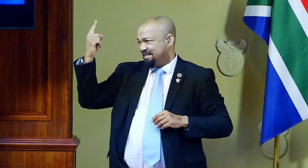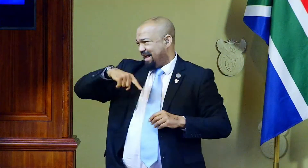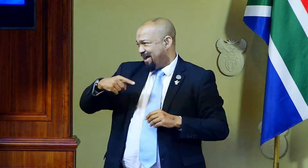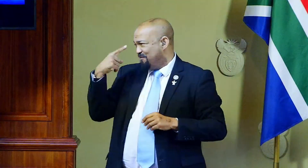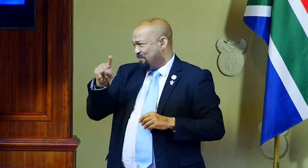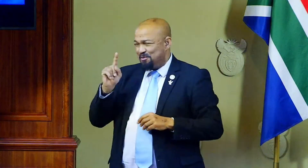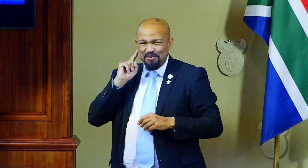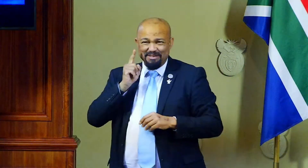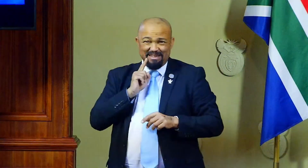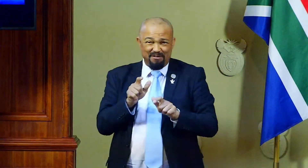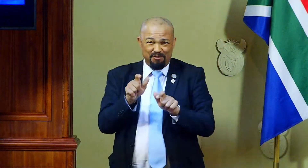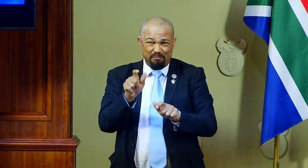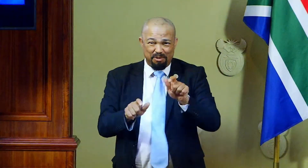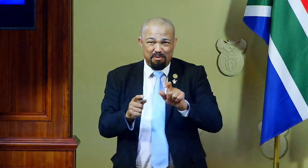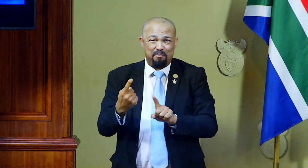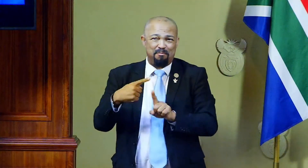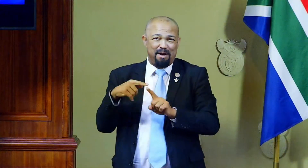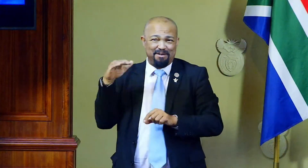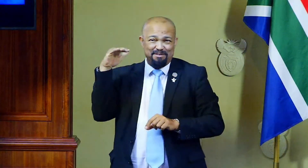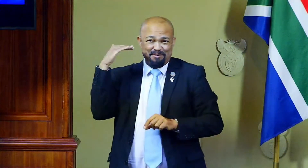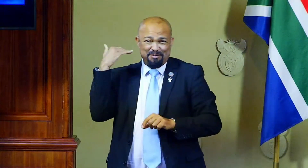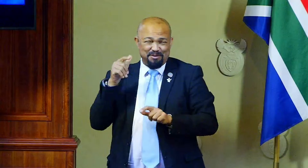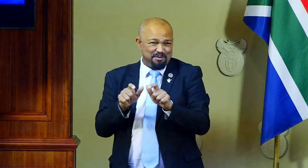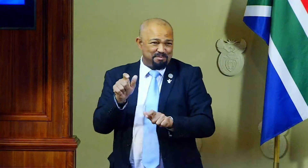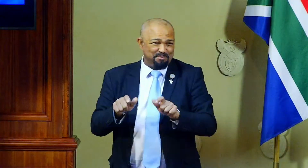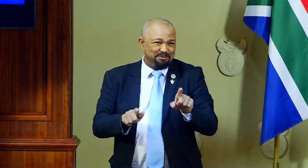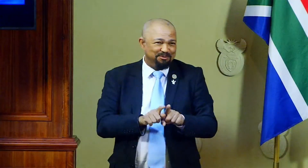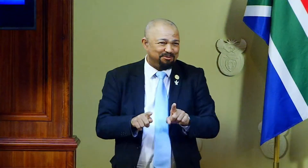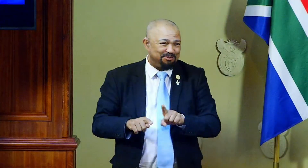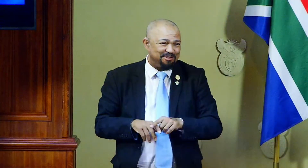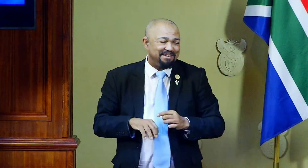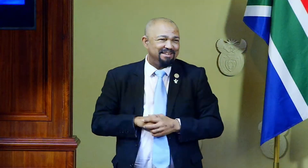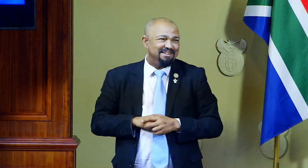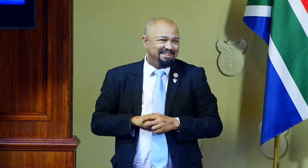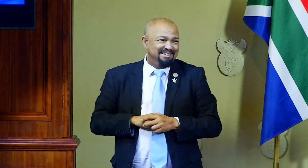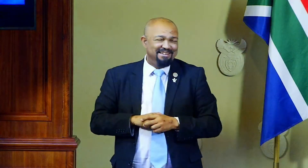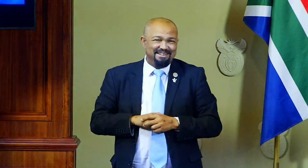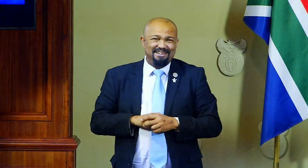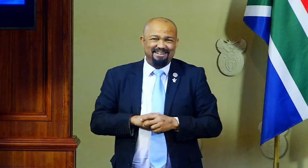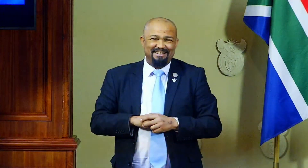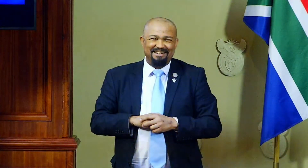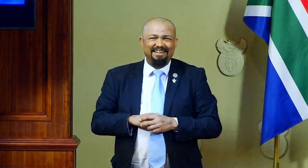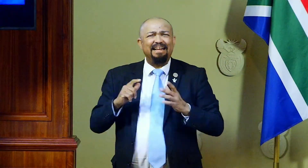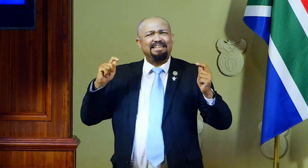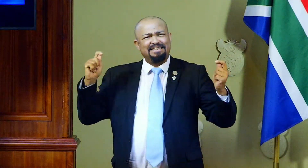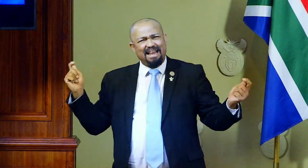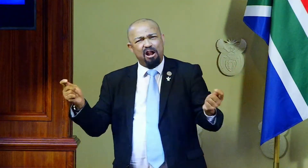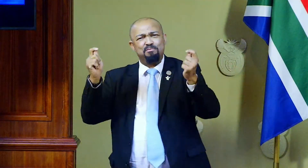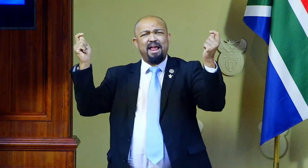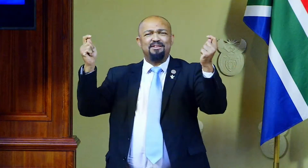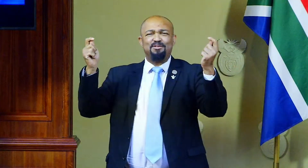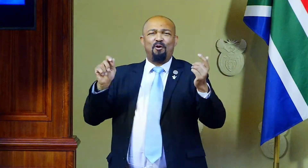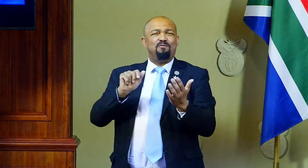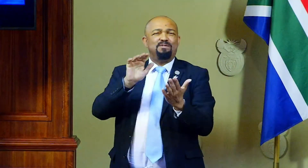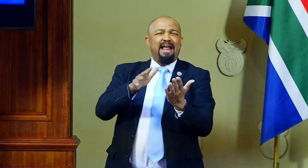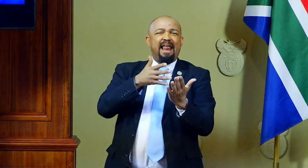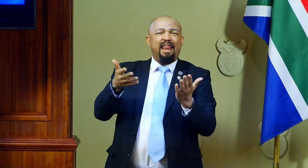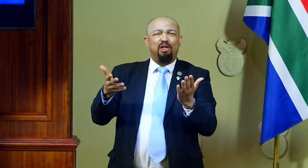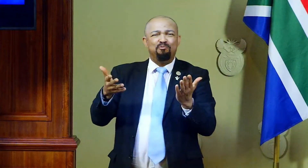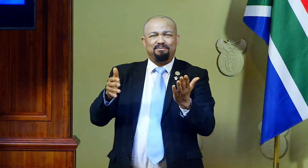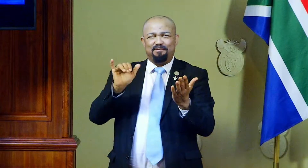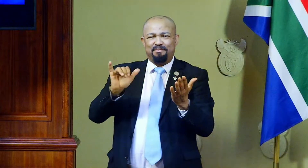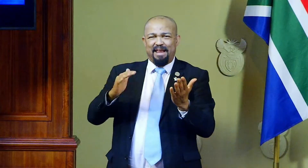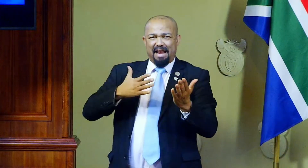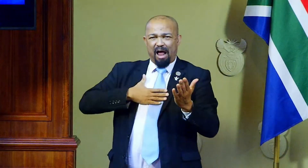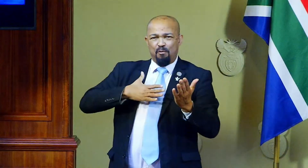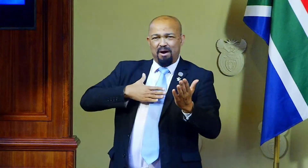But this is a historic moment for deaf and hard of hearing people today.